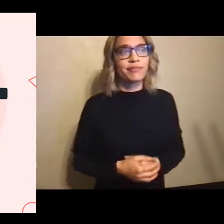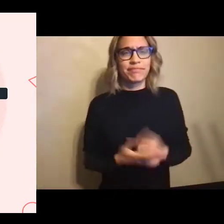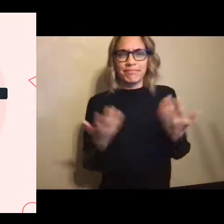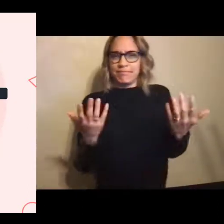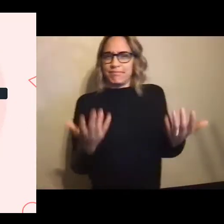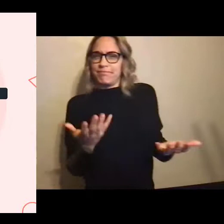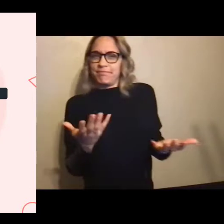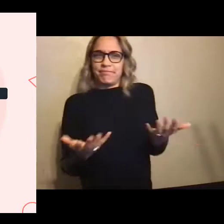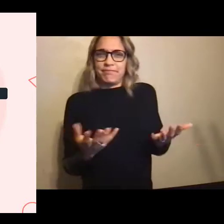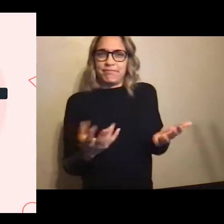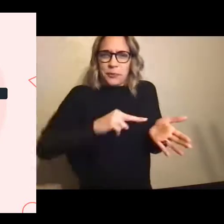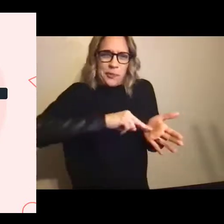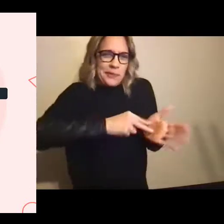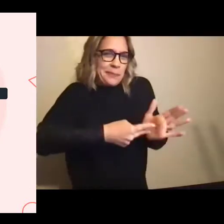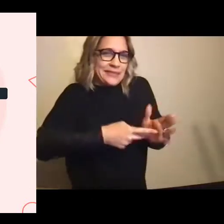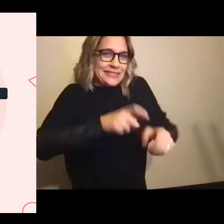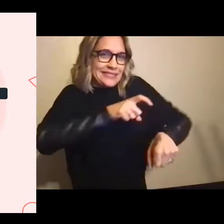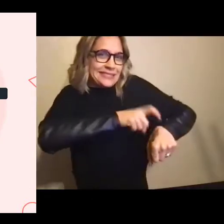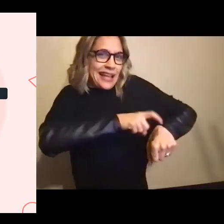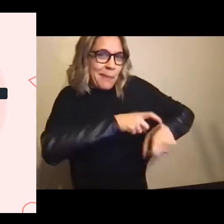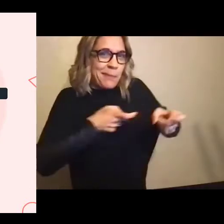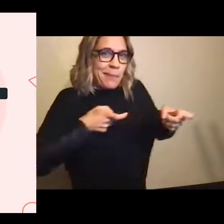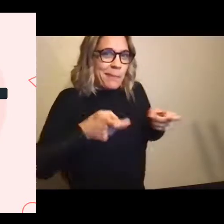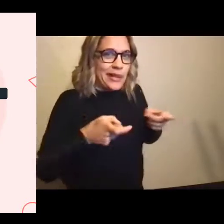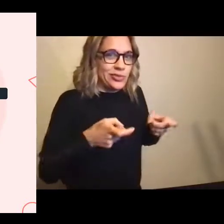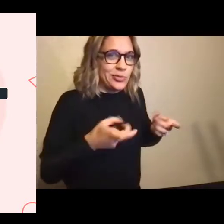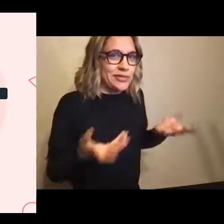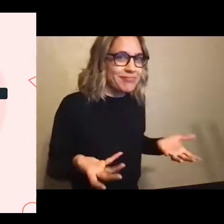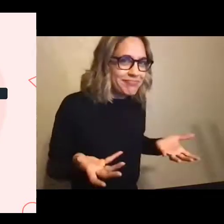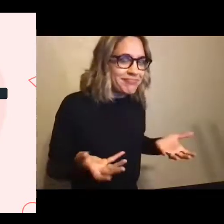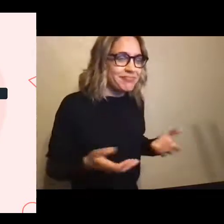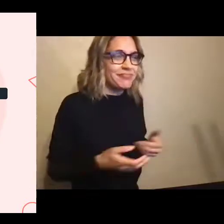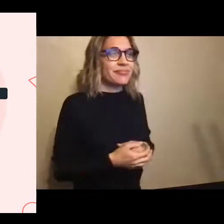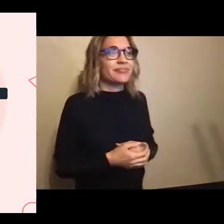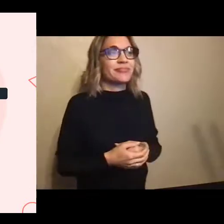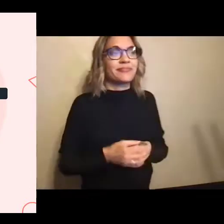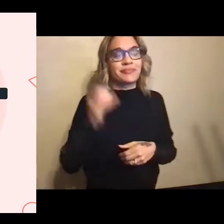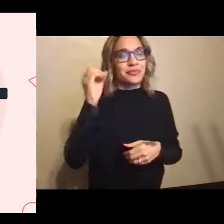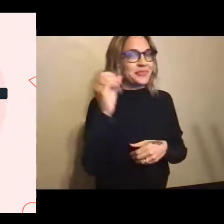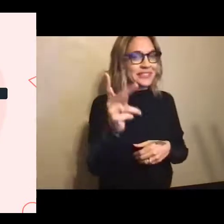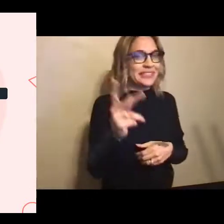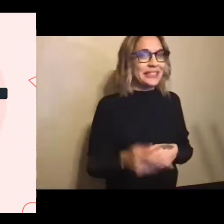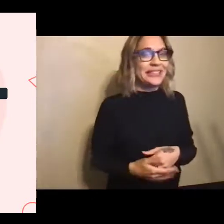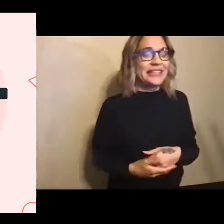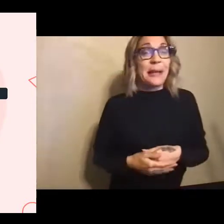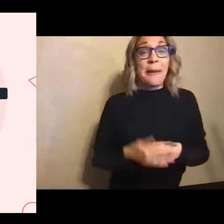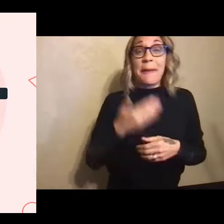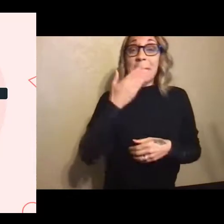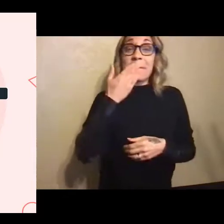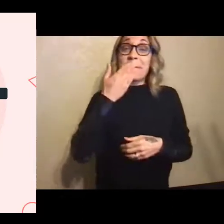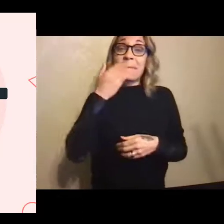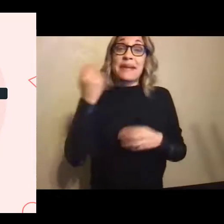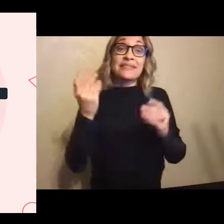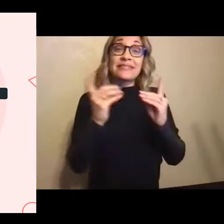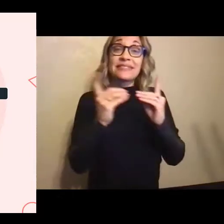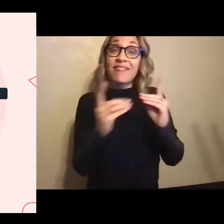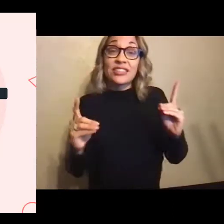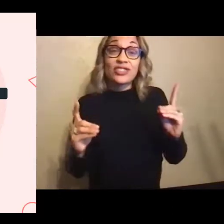with you valuing your time, and then they will. So what does that mean exactly? Time management and valuing your